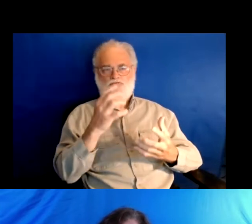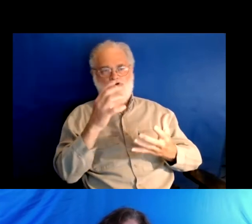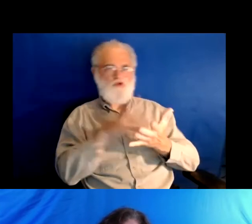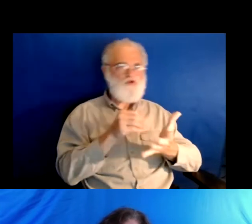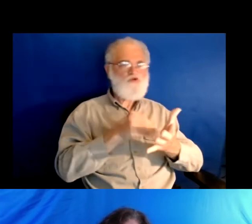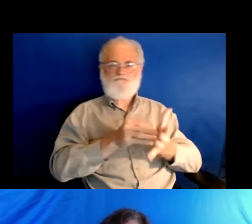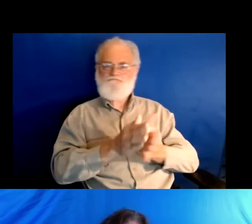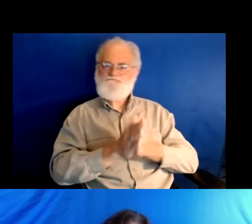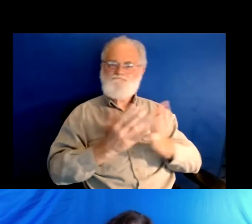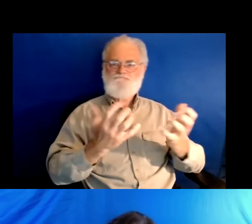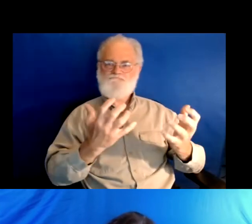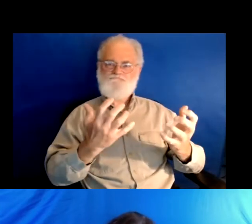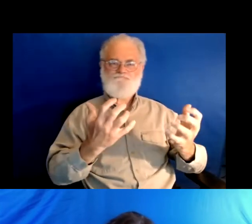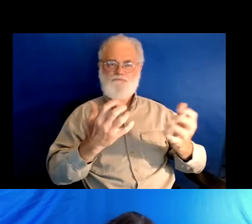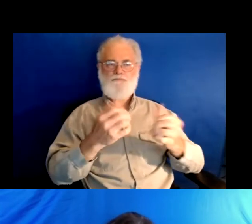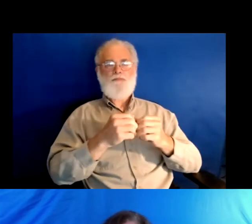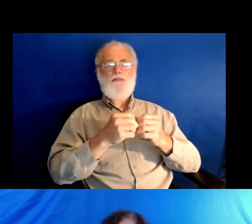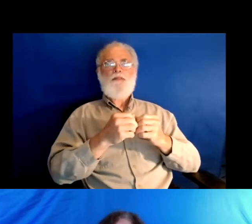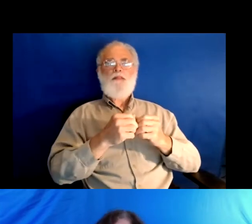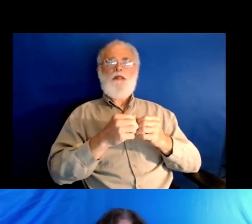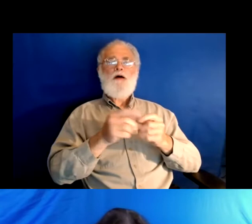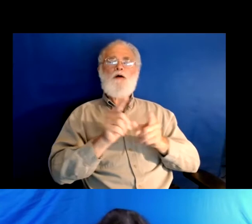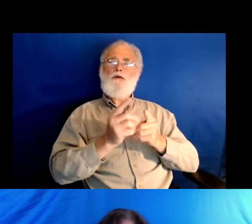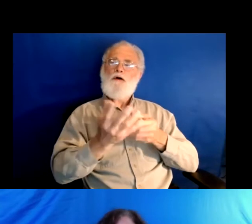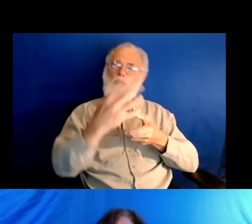internal desire and wanting to learn.